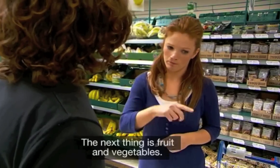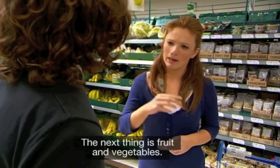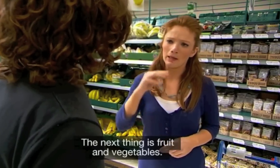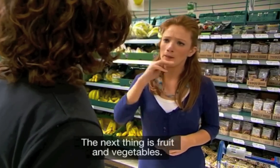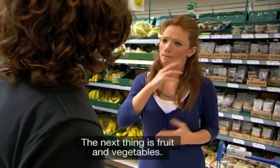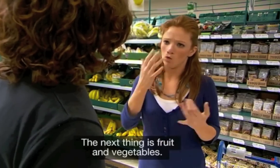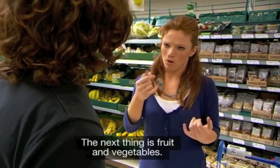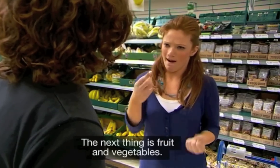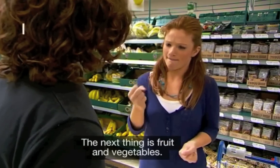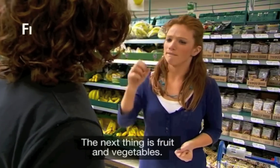The next thing is fruit and vegetables.